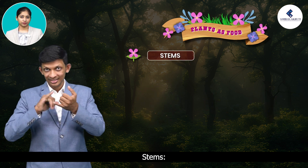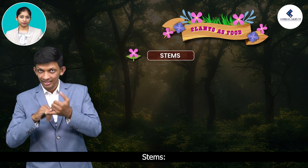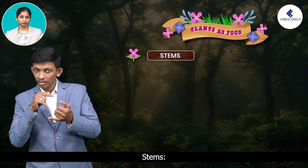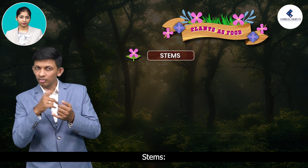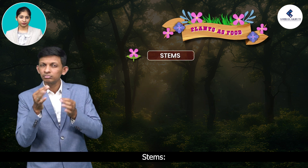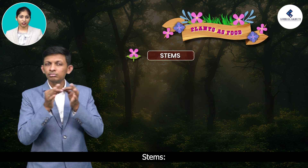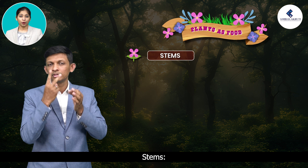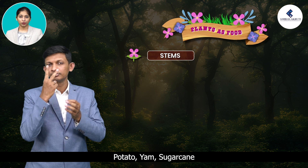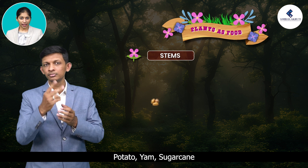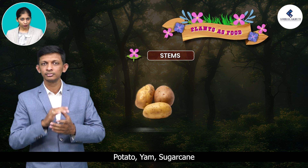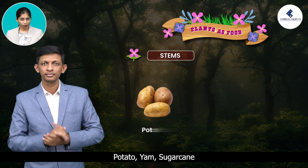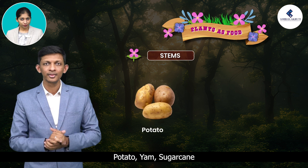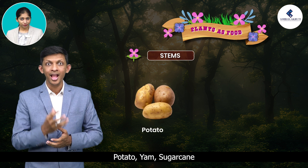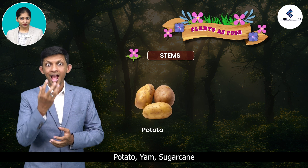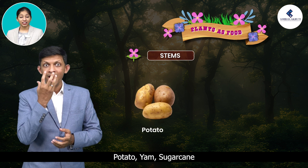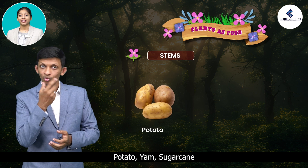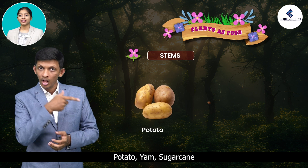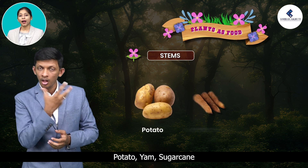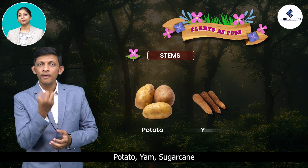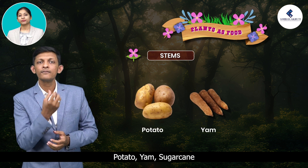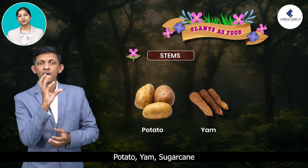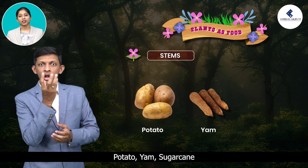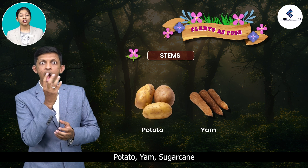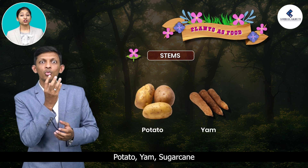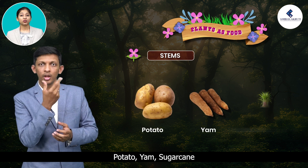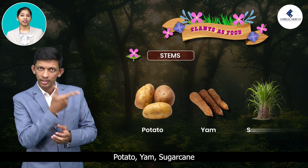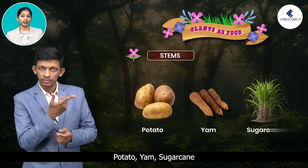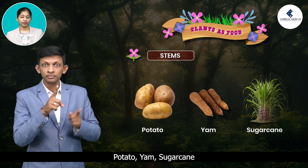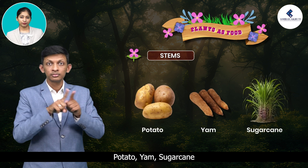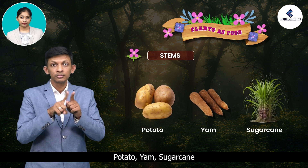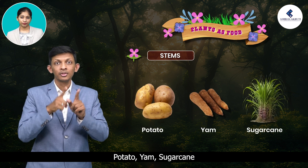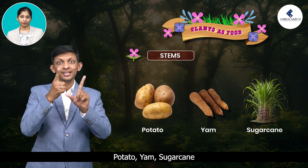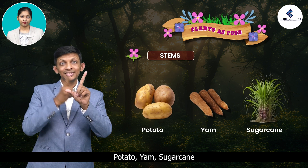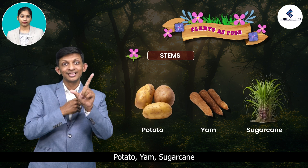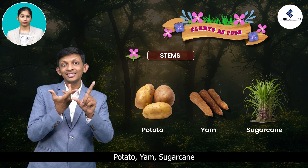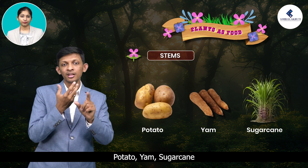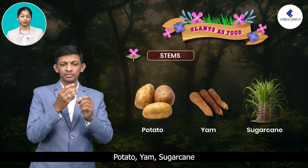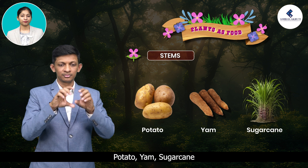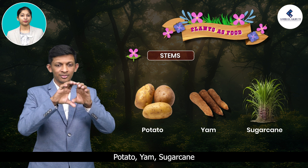Stems: potato, yam, sugarcane.